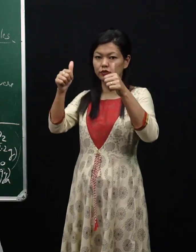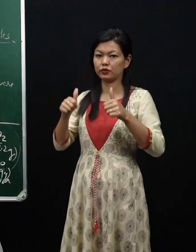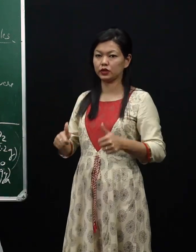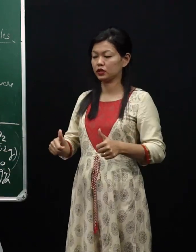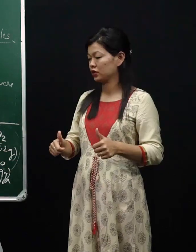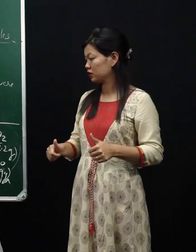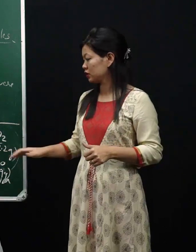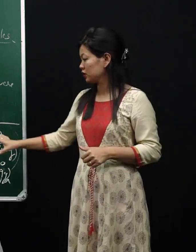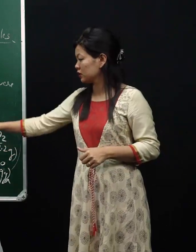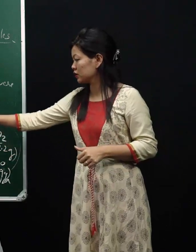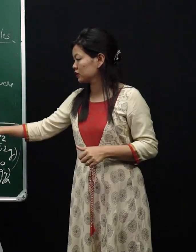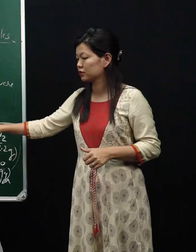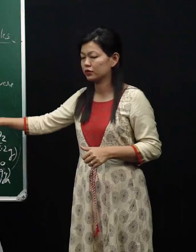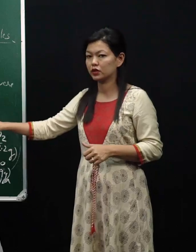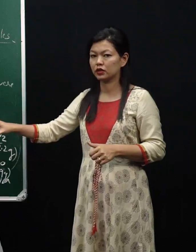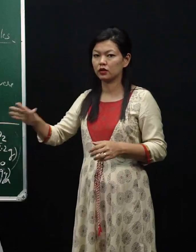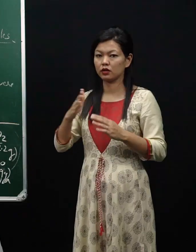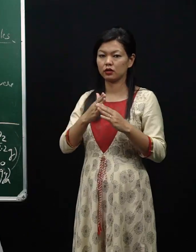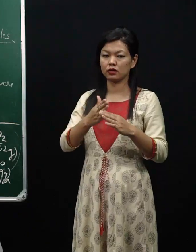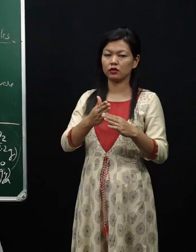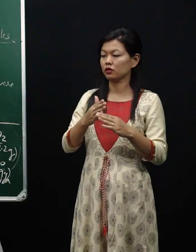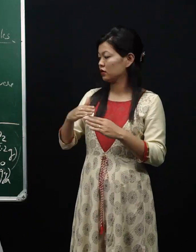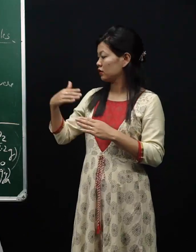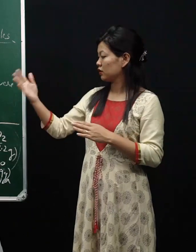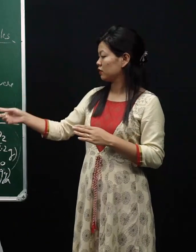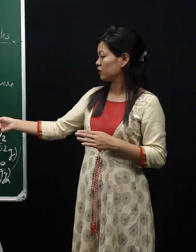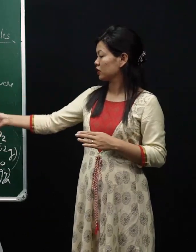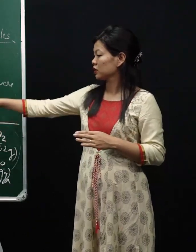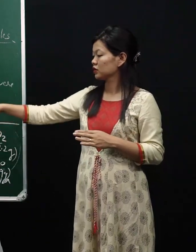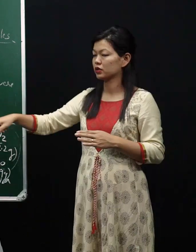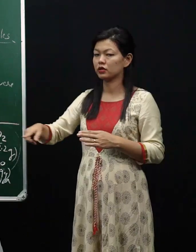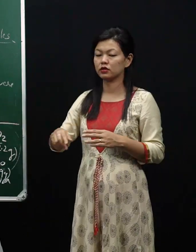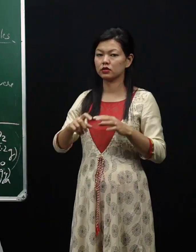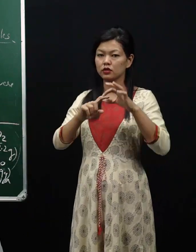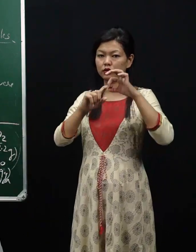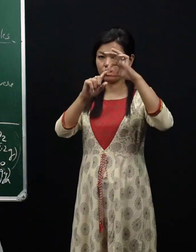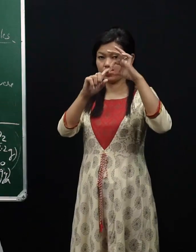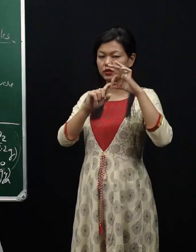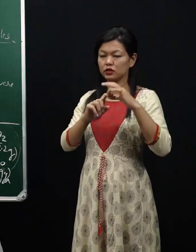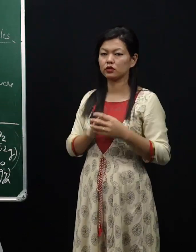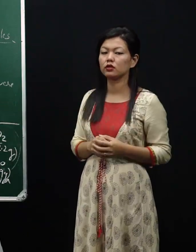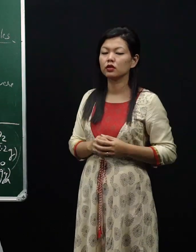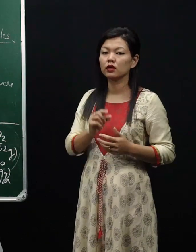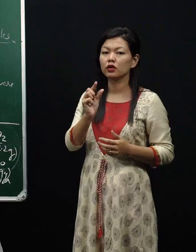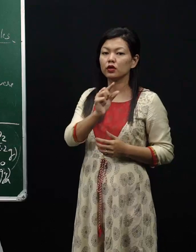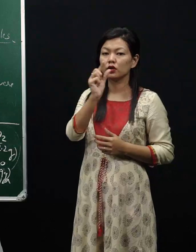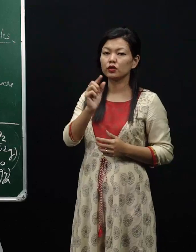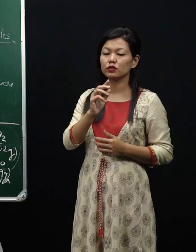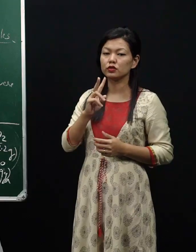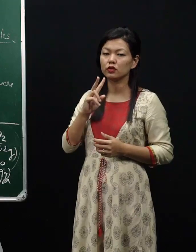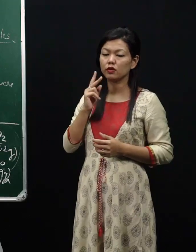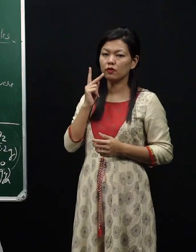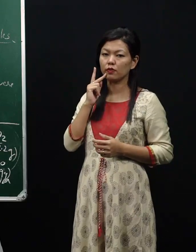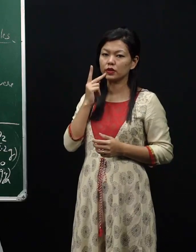is the left-hand side. So now in the question, you can just take the pencil and you can mark, okay, that